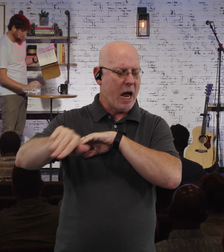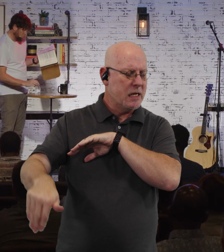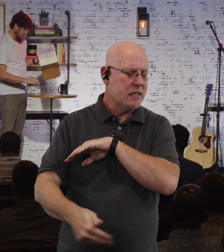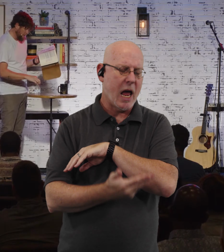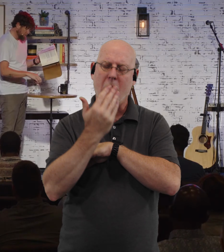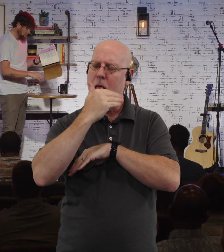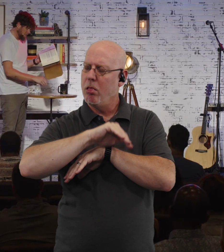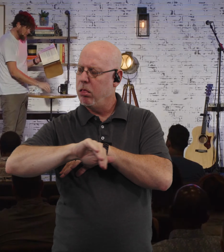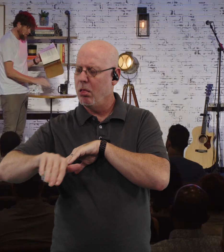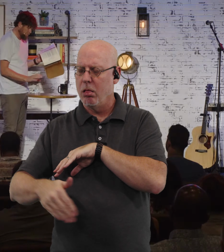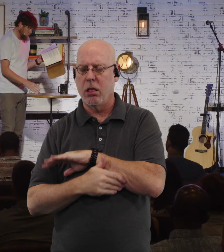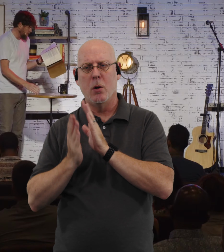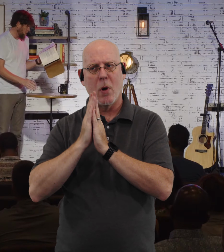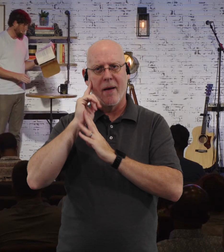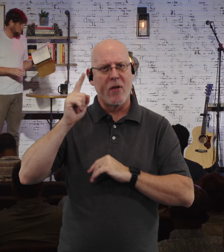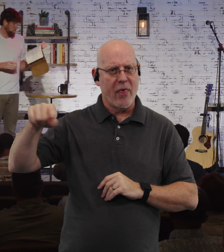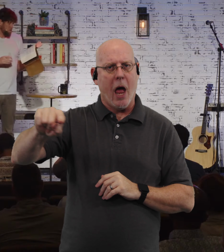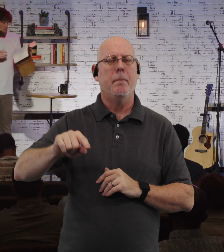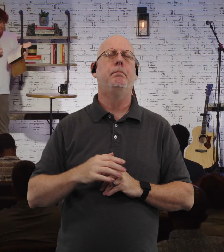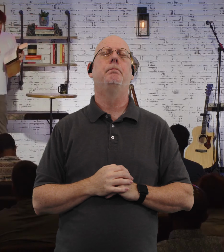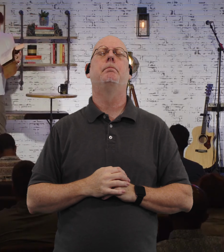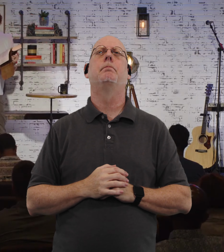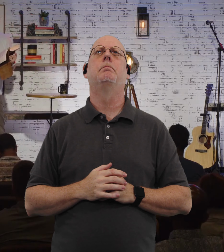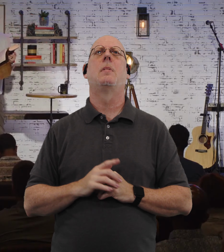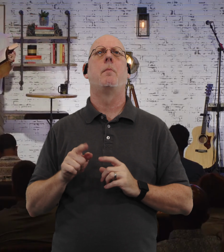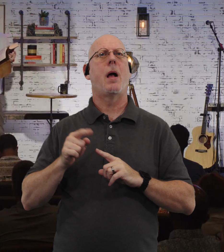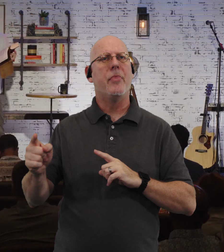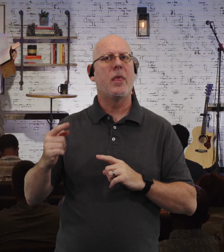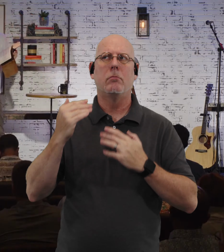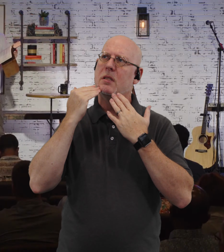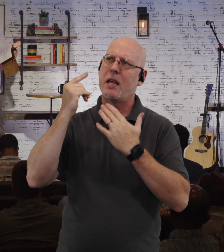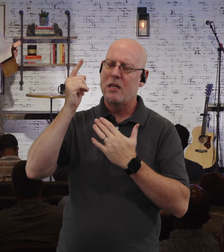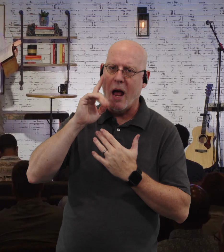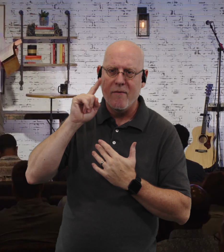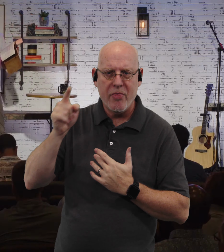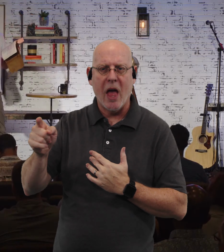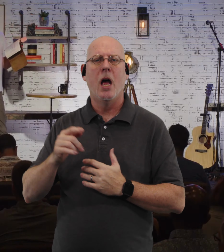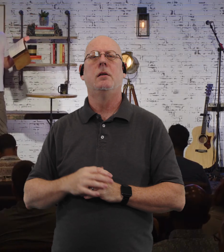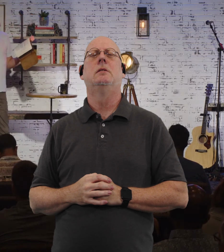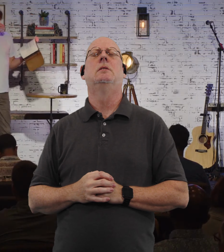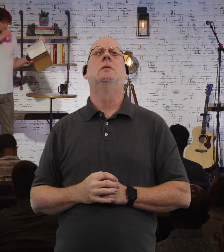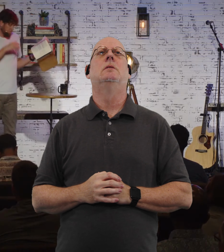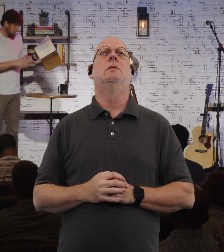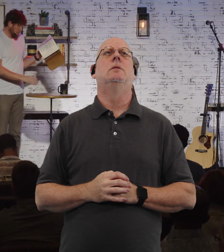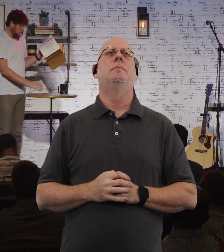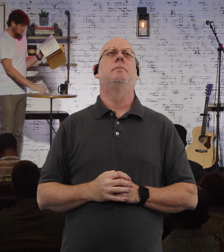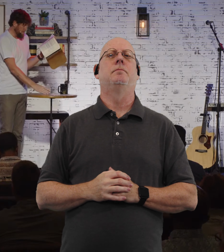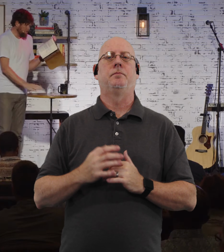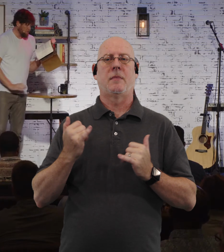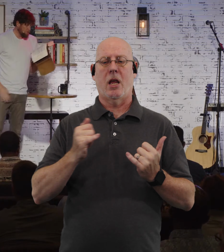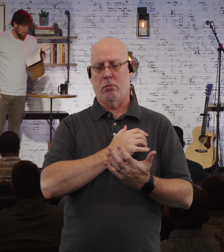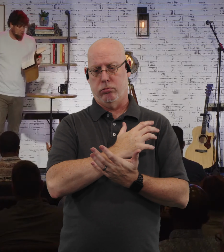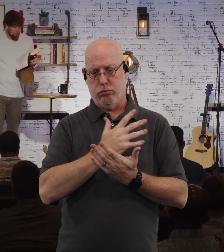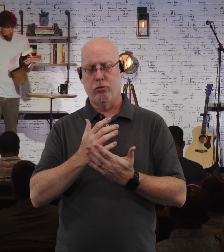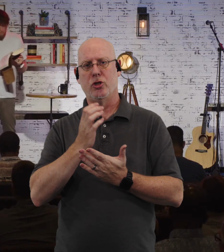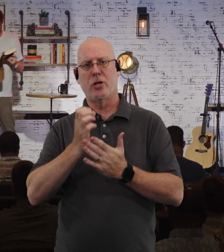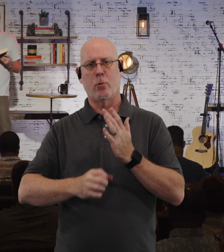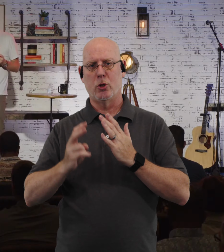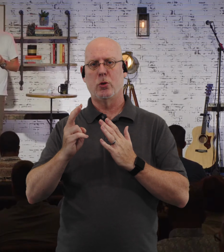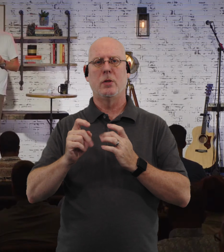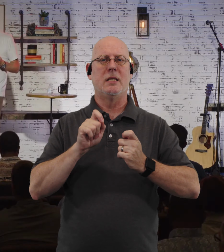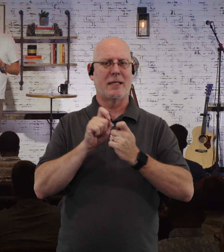he is praying unceasingly for them, concerning them, giving thanks to God for them. And now you come to chapter 2,